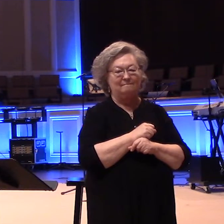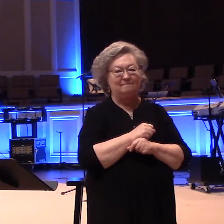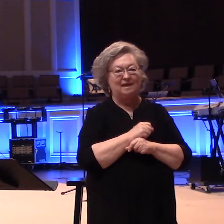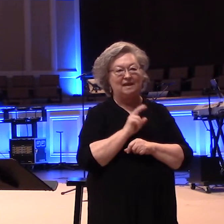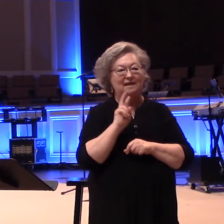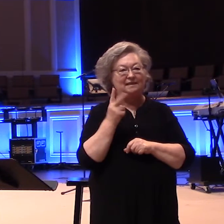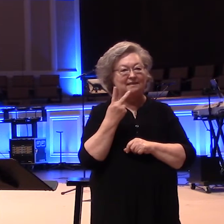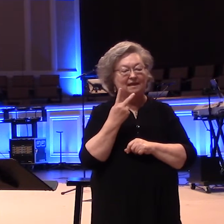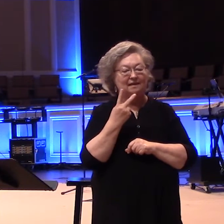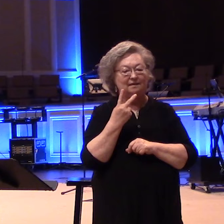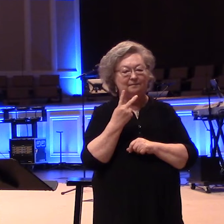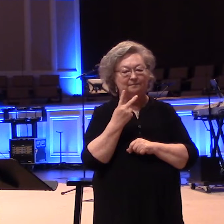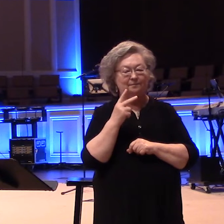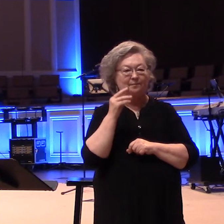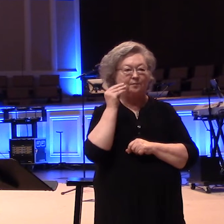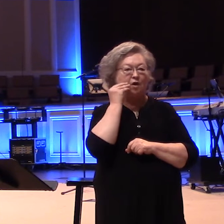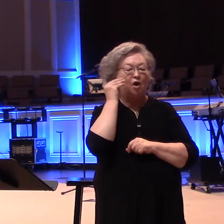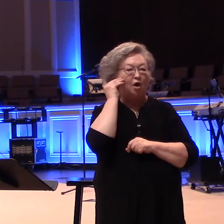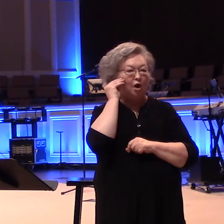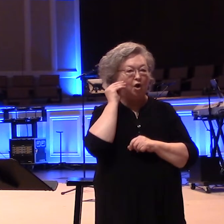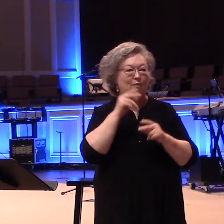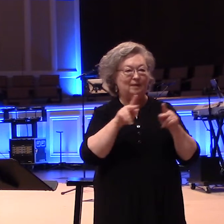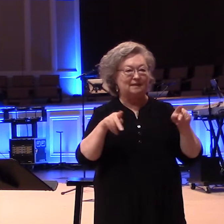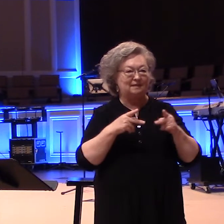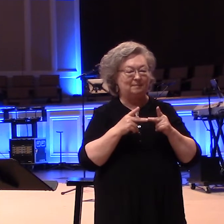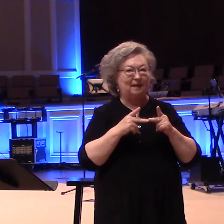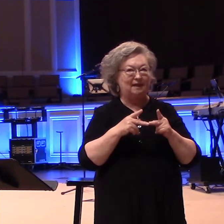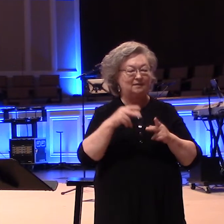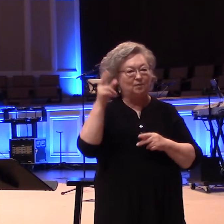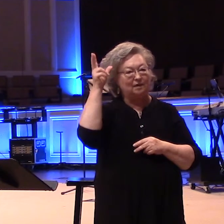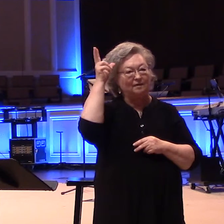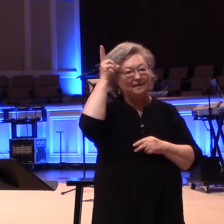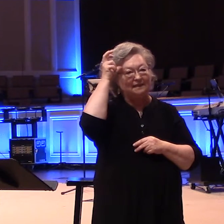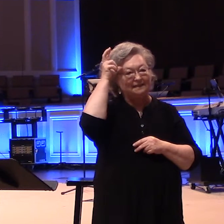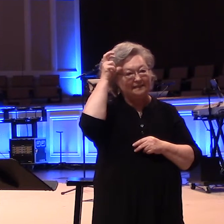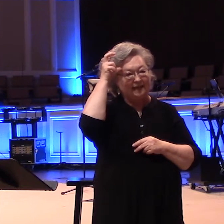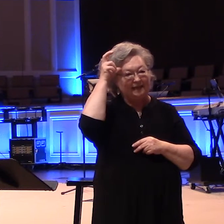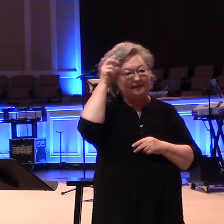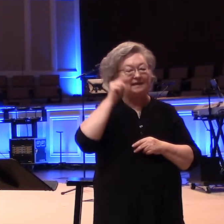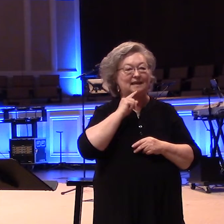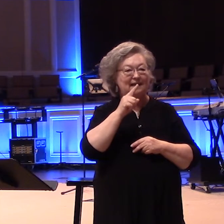Secondly, home is where the devourer is rebuked. God says,